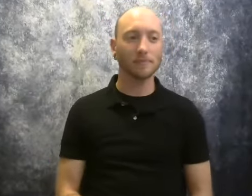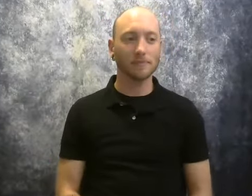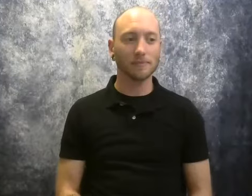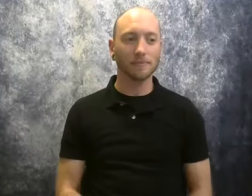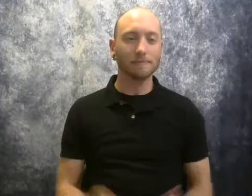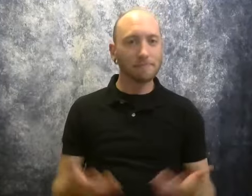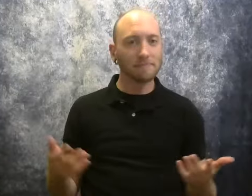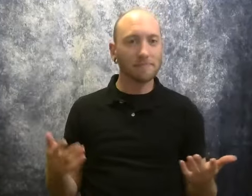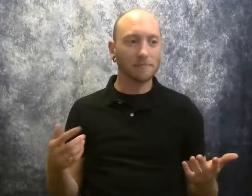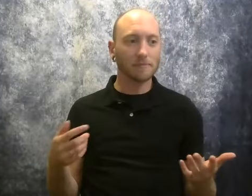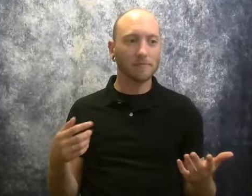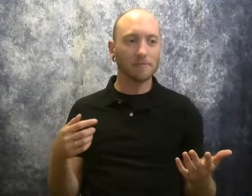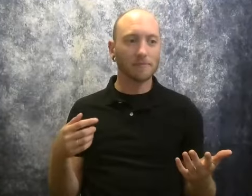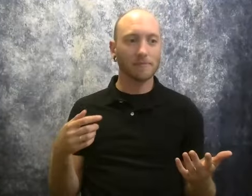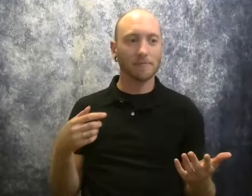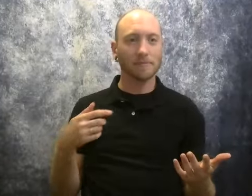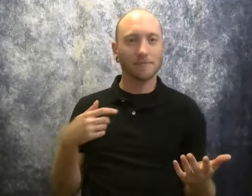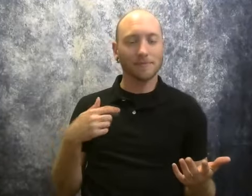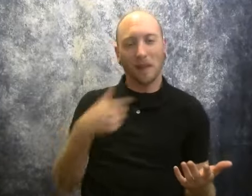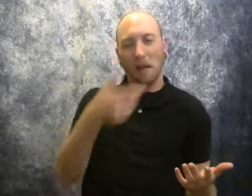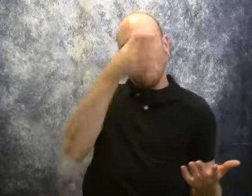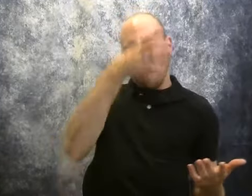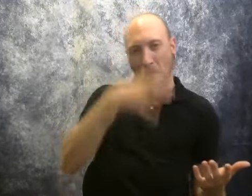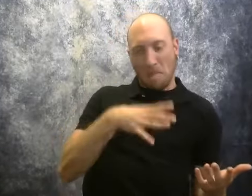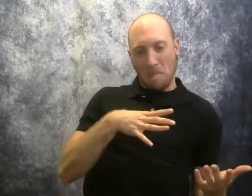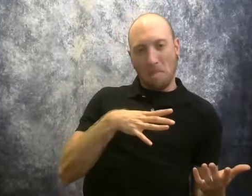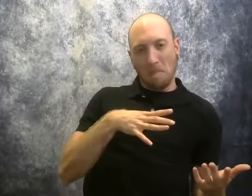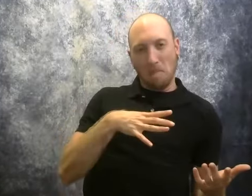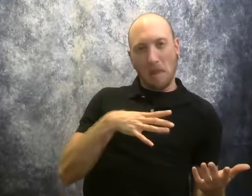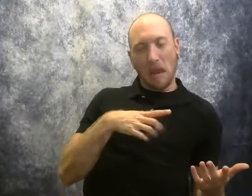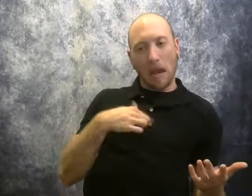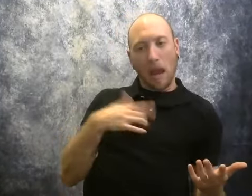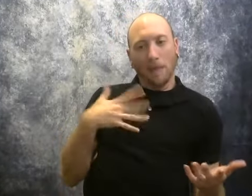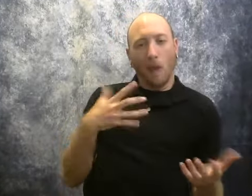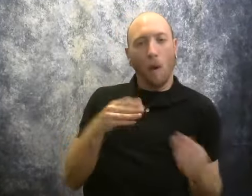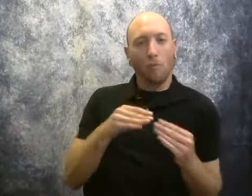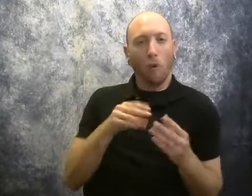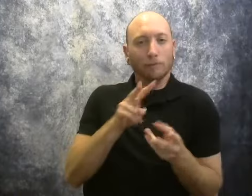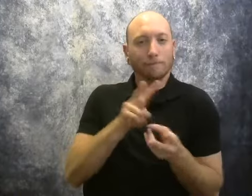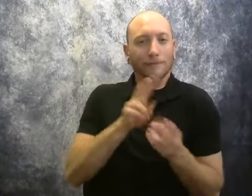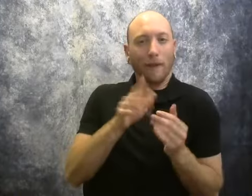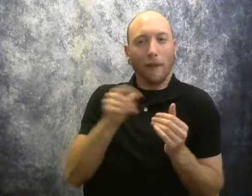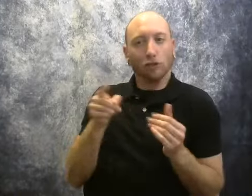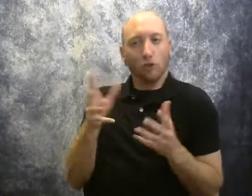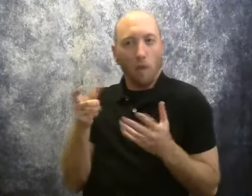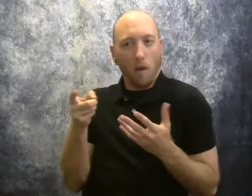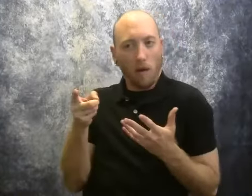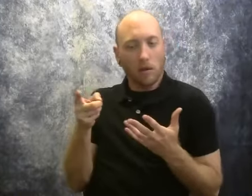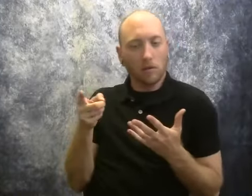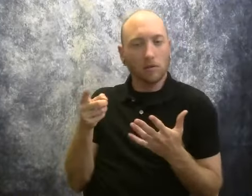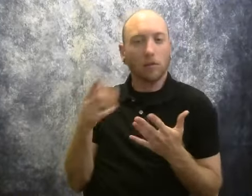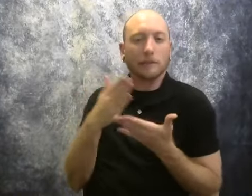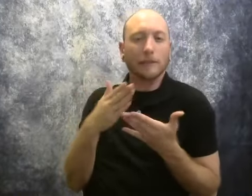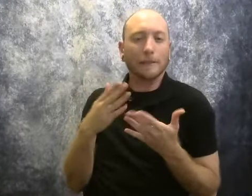I suppose I always, as a male, wanted to have more physical contact than was on offer, and that created a bit